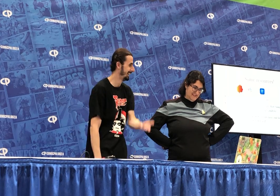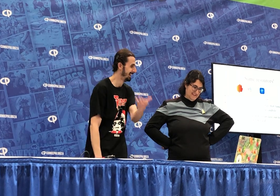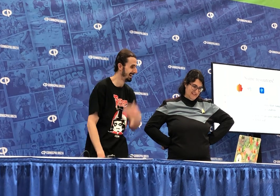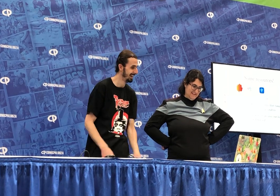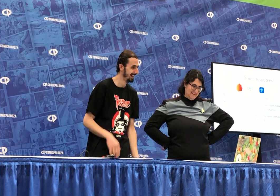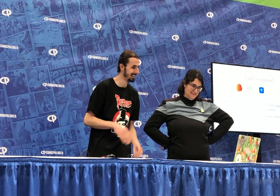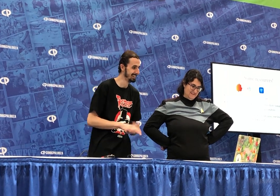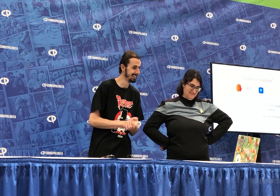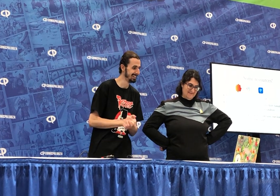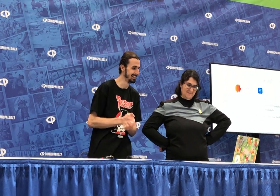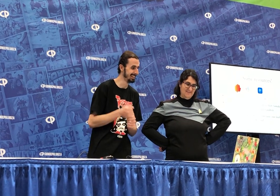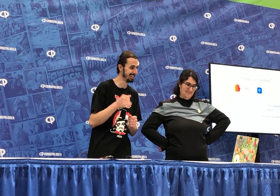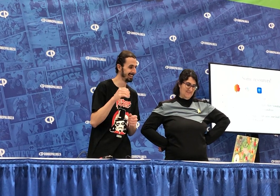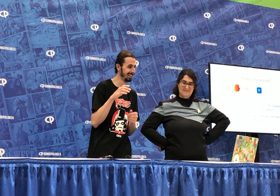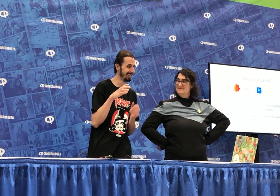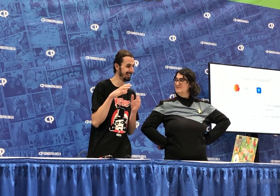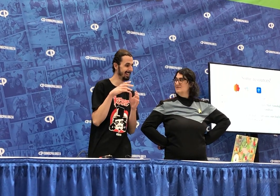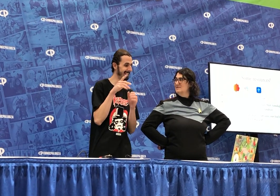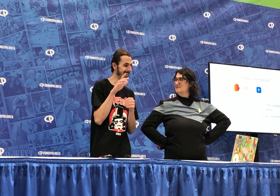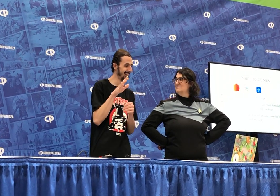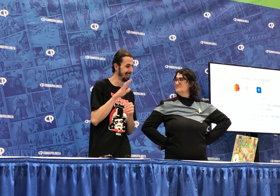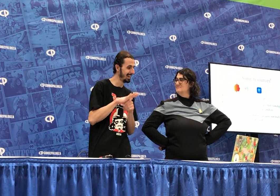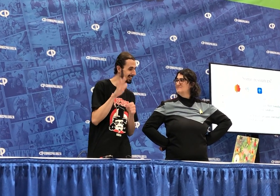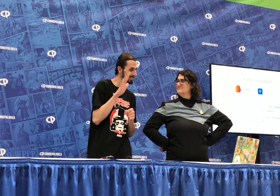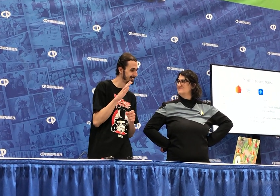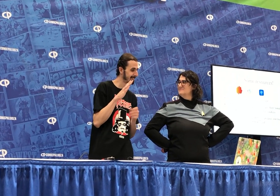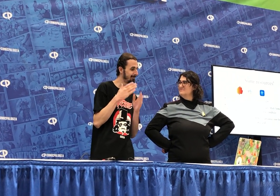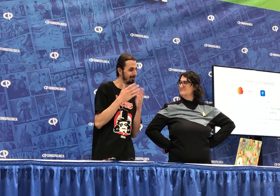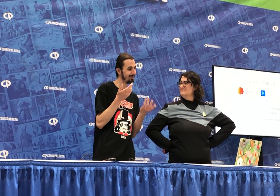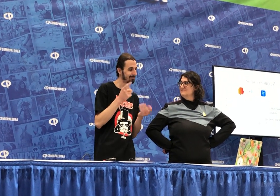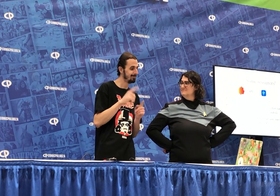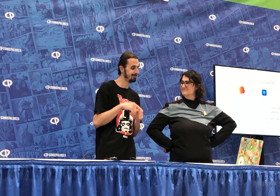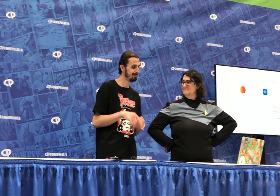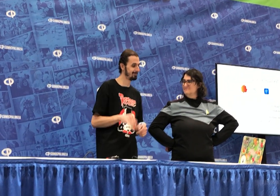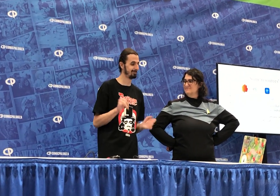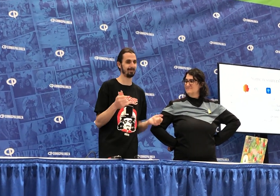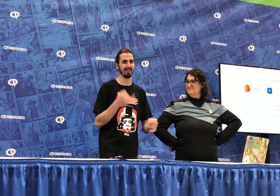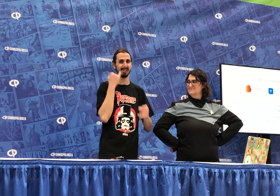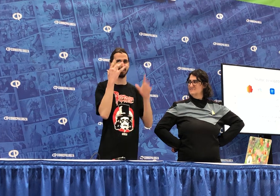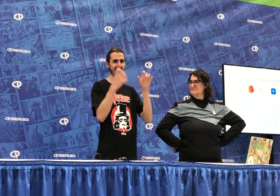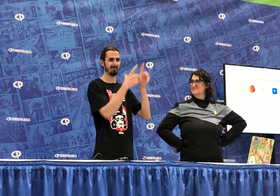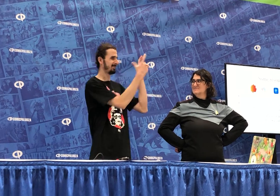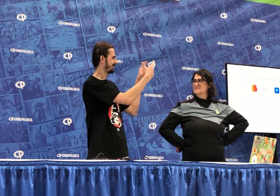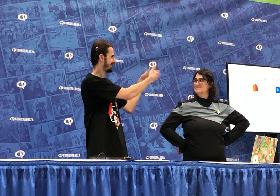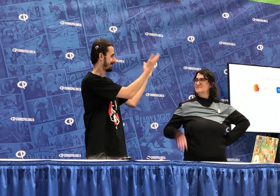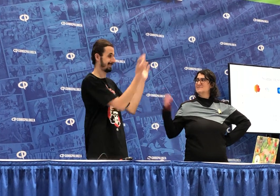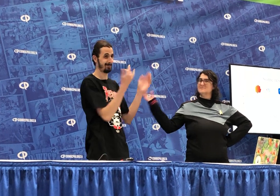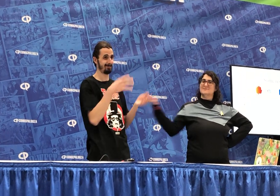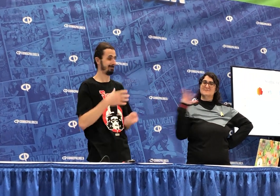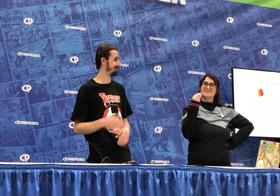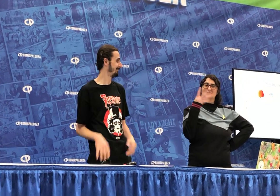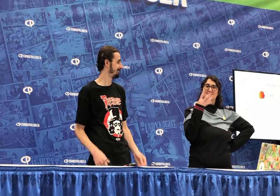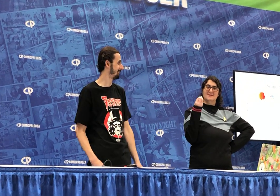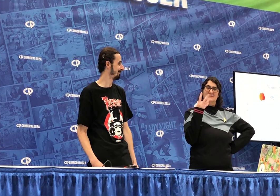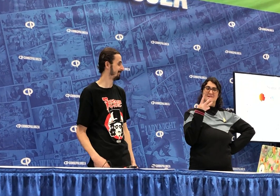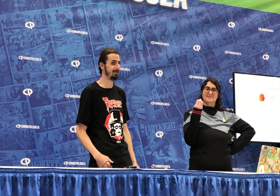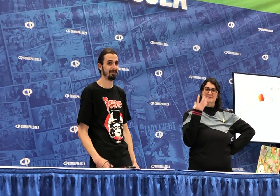classes. Your local college or community center. Either one might offer them as well. So you're welcome to take a picture of